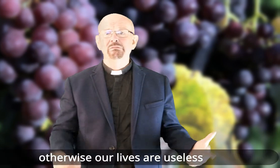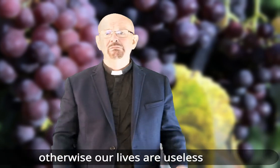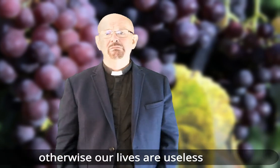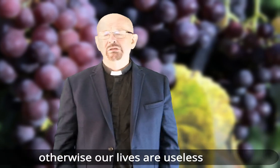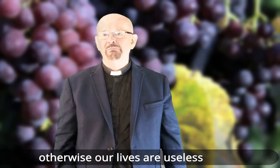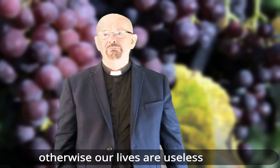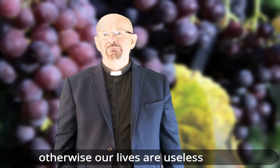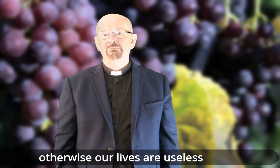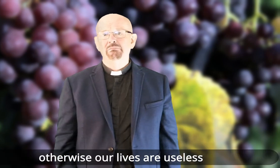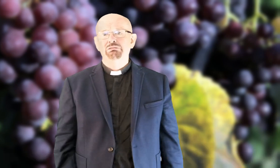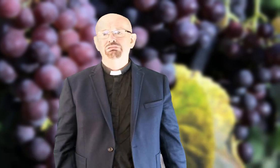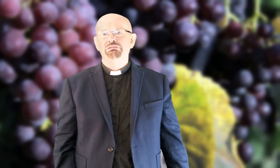our lives are useless.